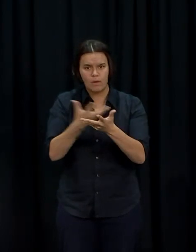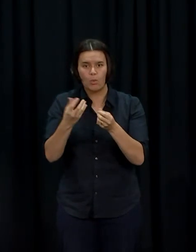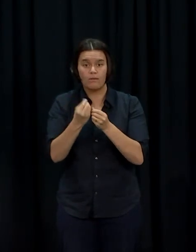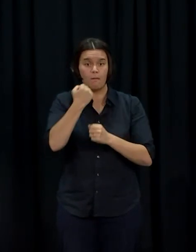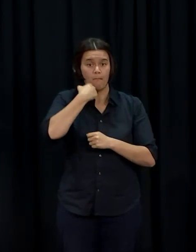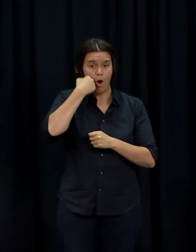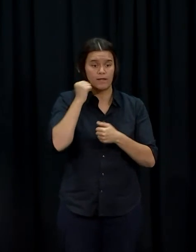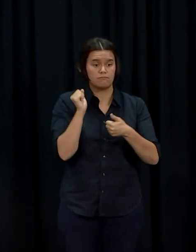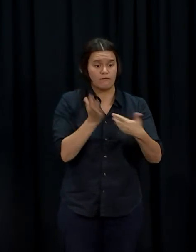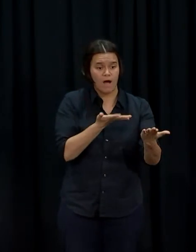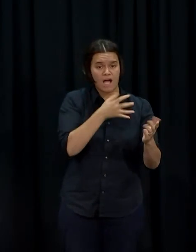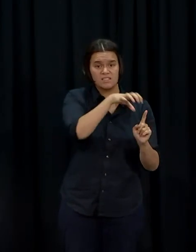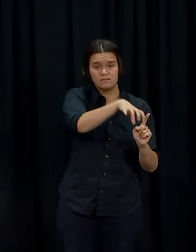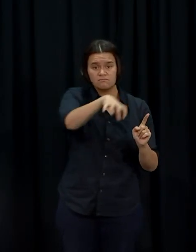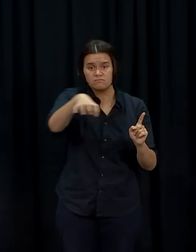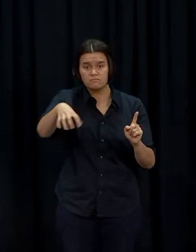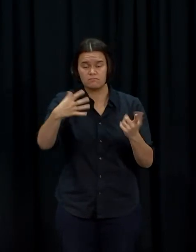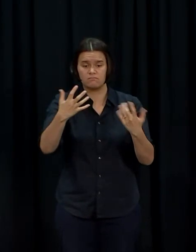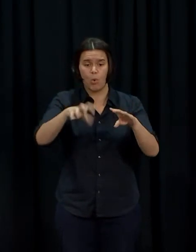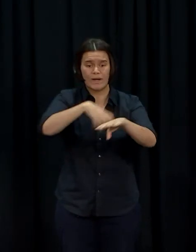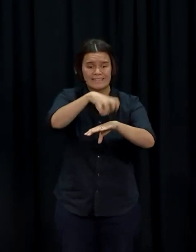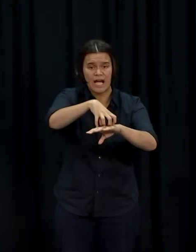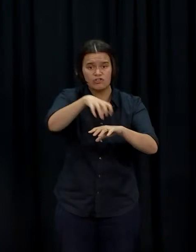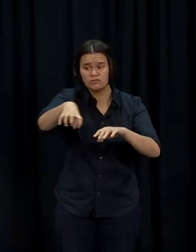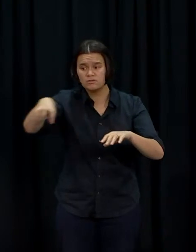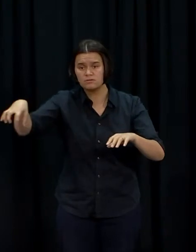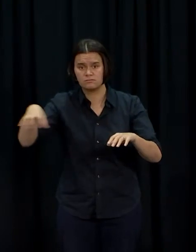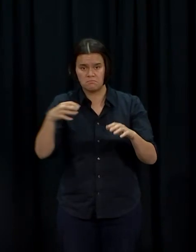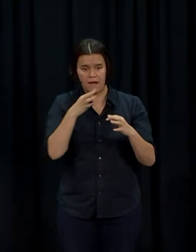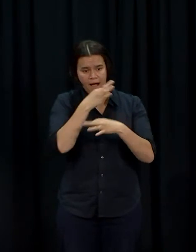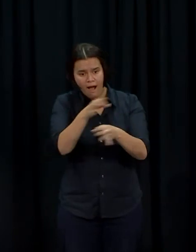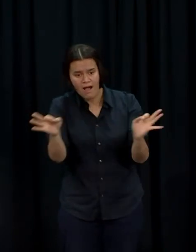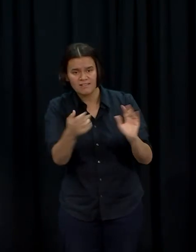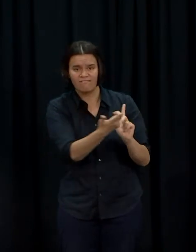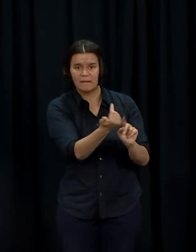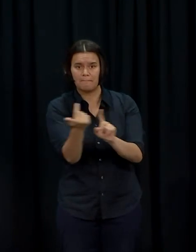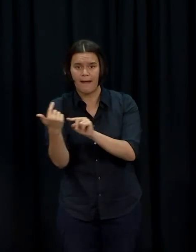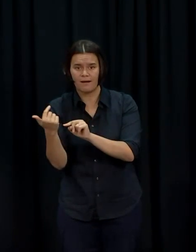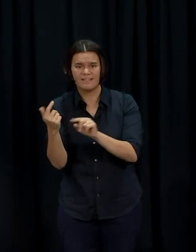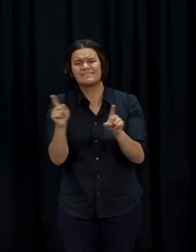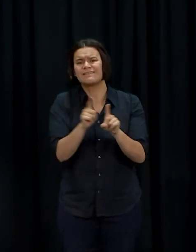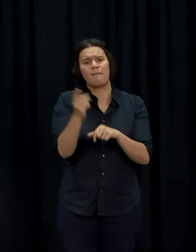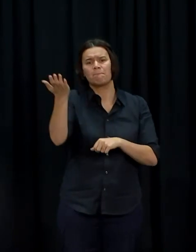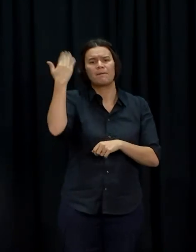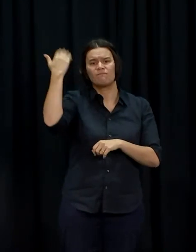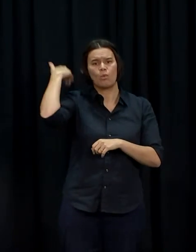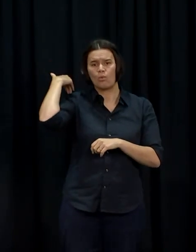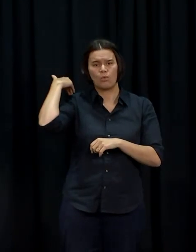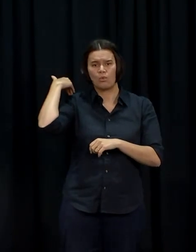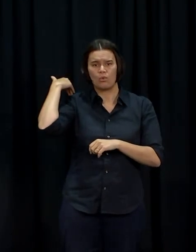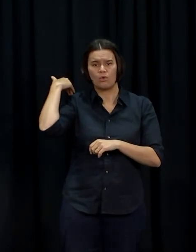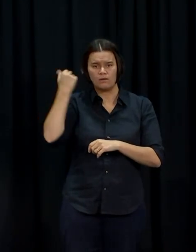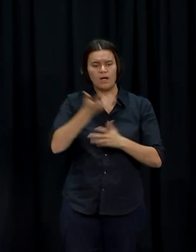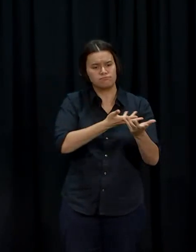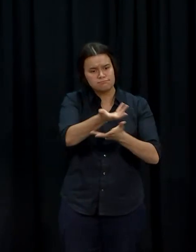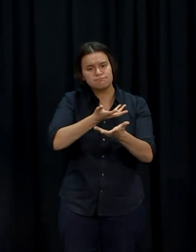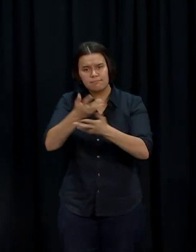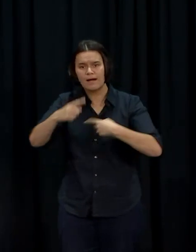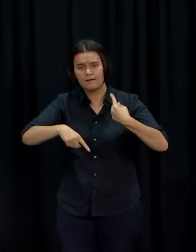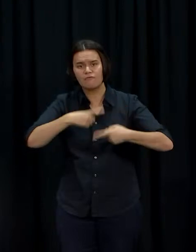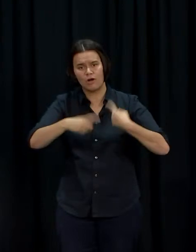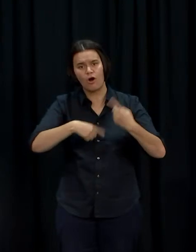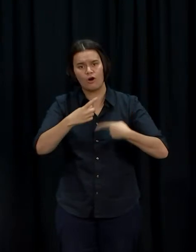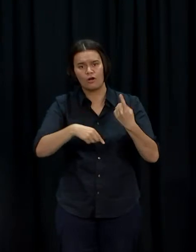Māori organisations to talk them through this and to get feedback, just as we have been doing through last evening and today with other groups. So we